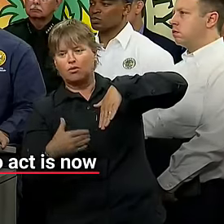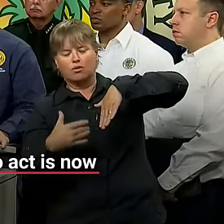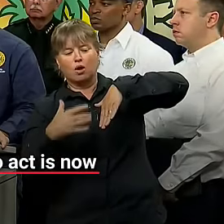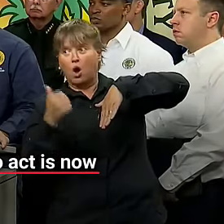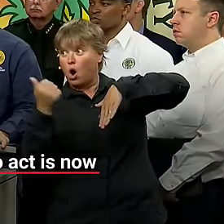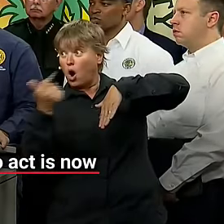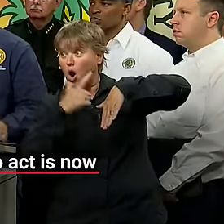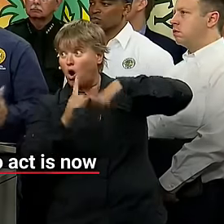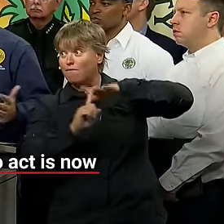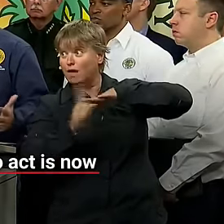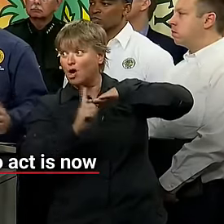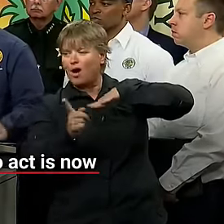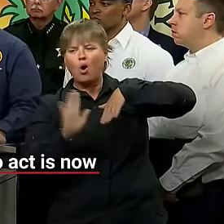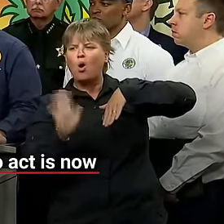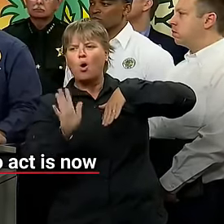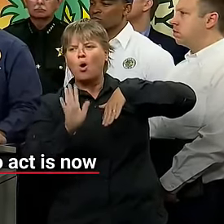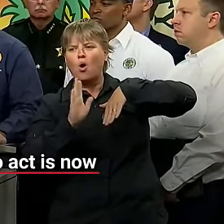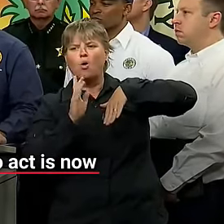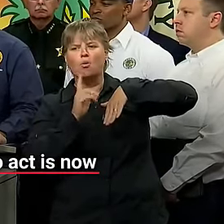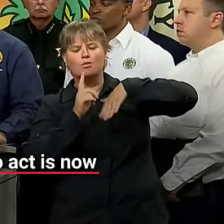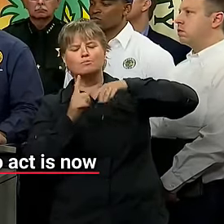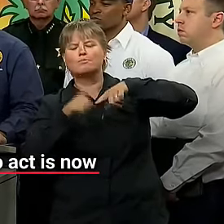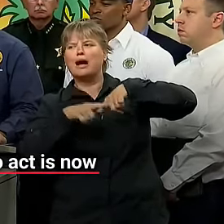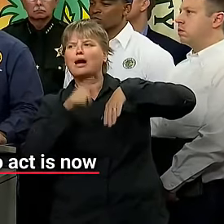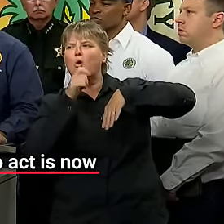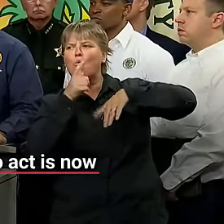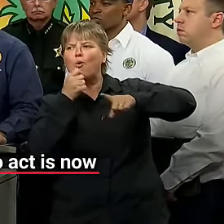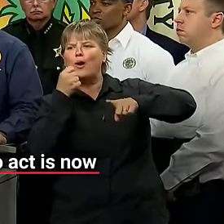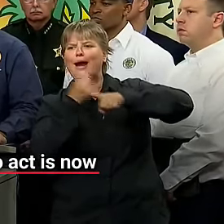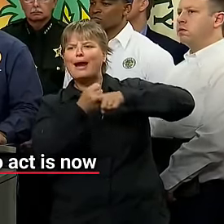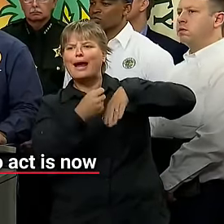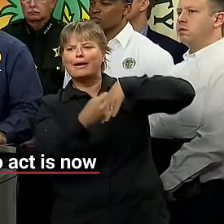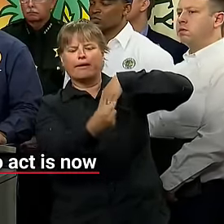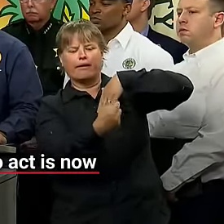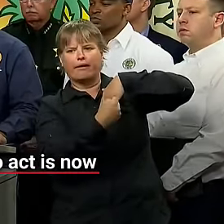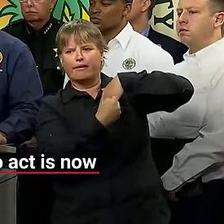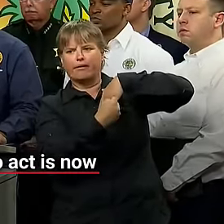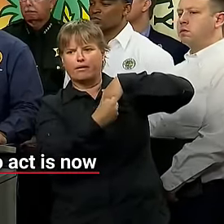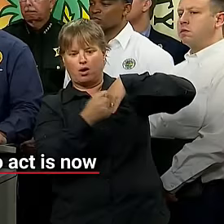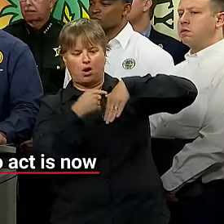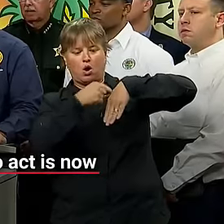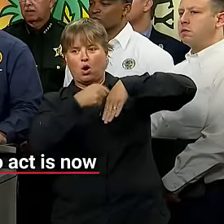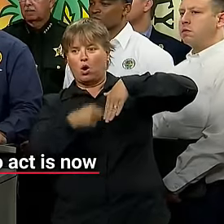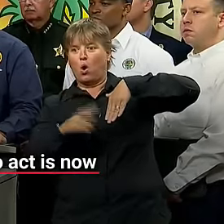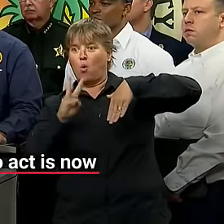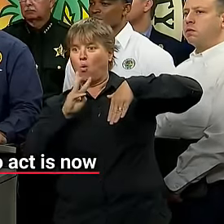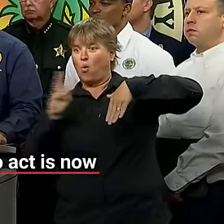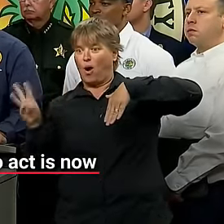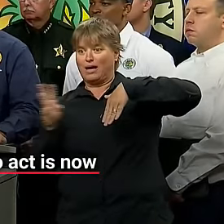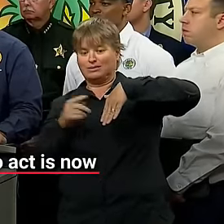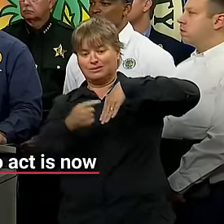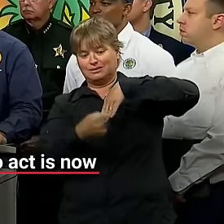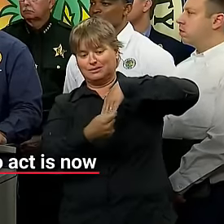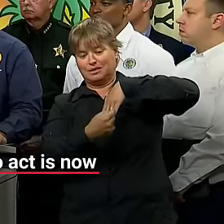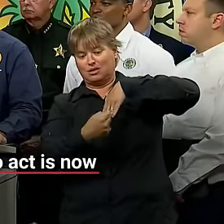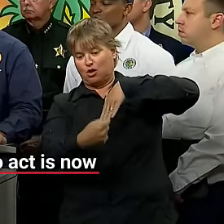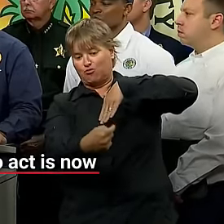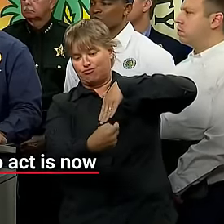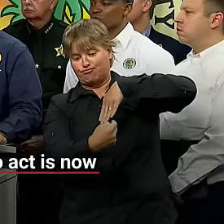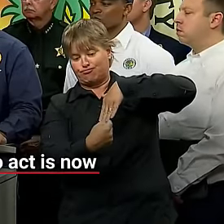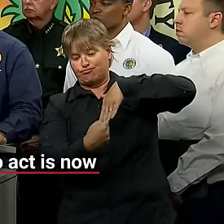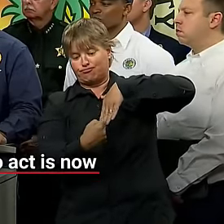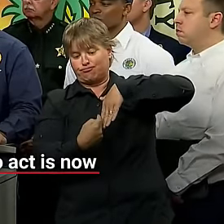eventually turn north. We don't really know where it's going to turn north precisely, and you could end up, you know, even driving into the